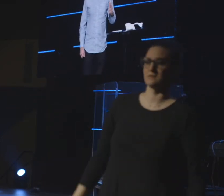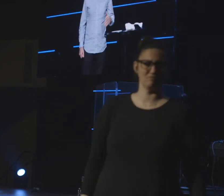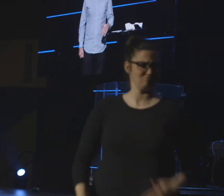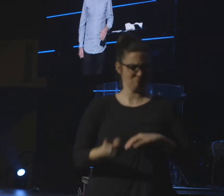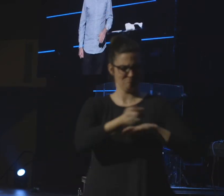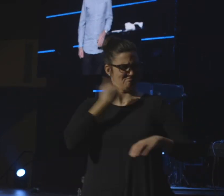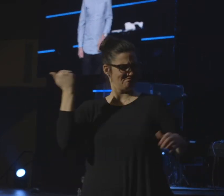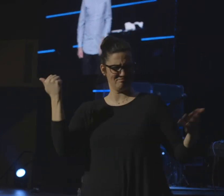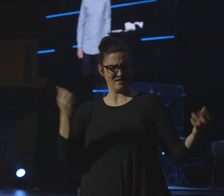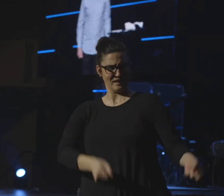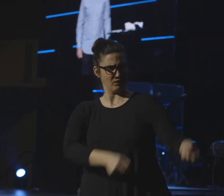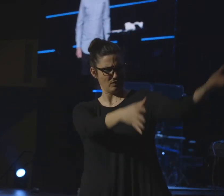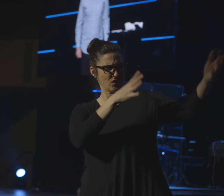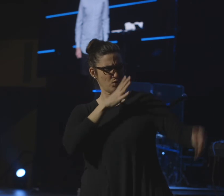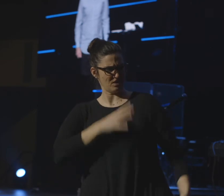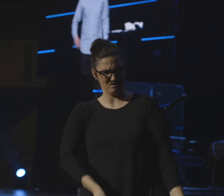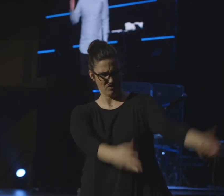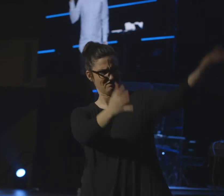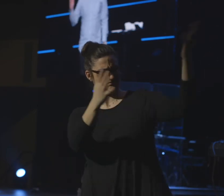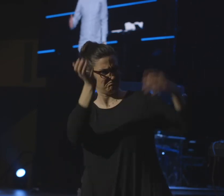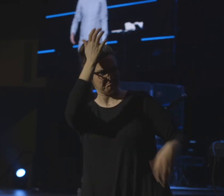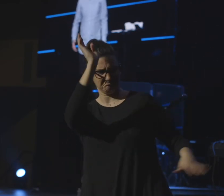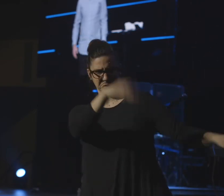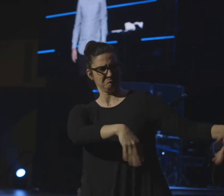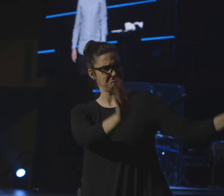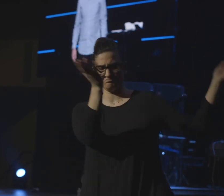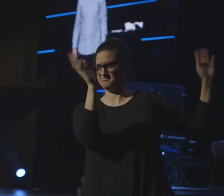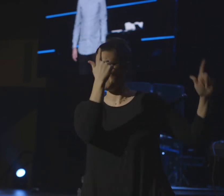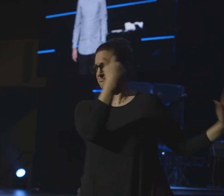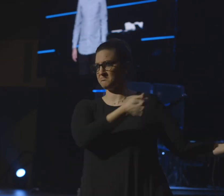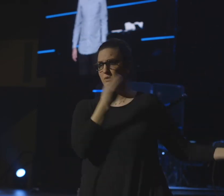out. What should I do to her? I could care less what you do to her.